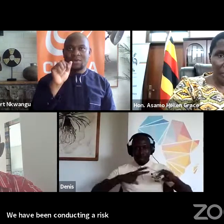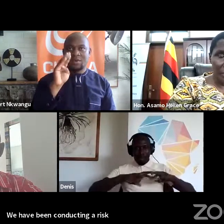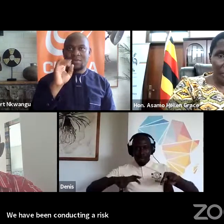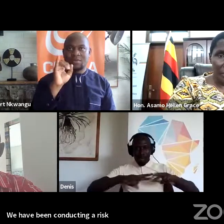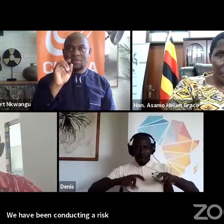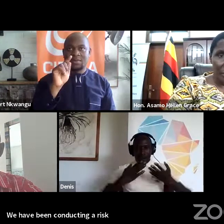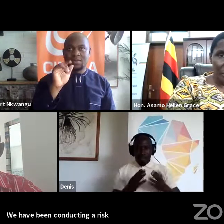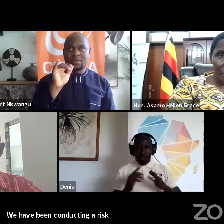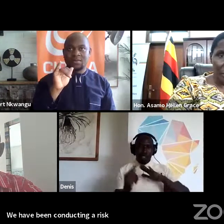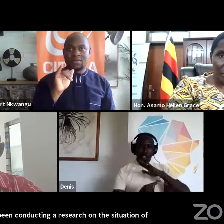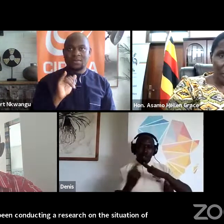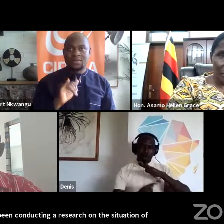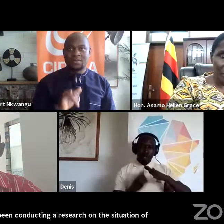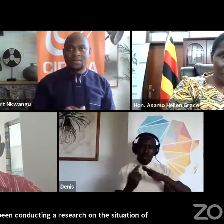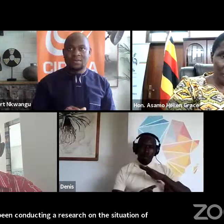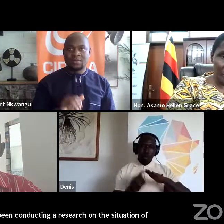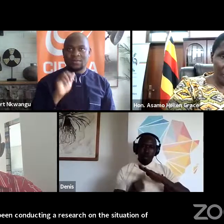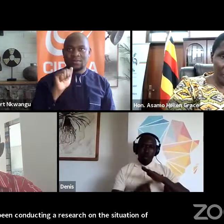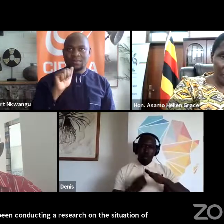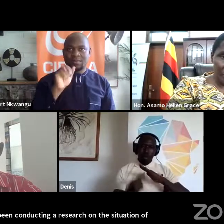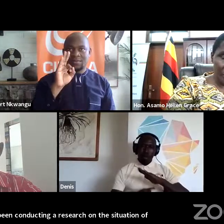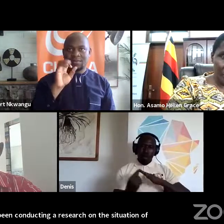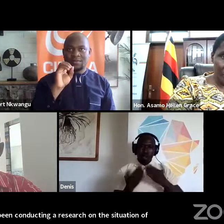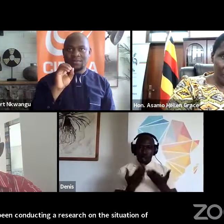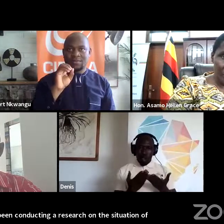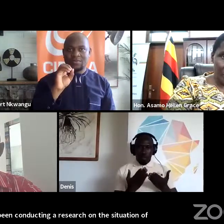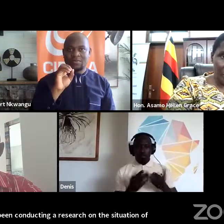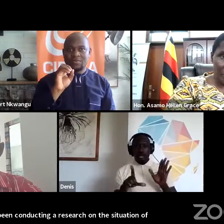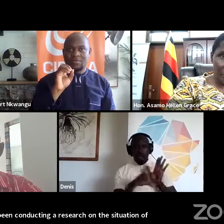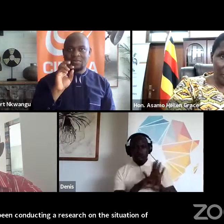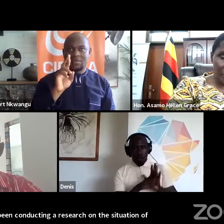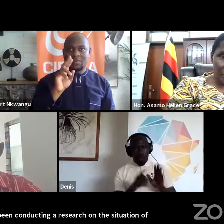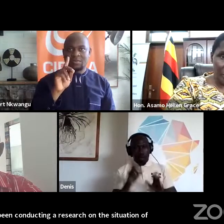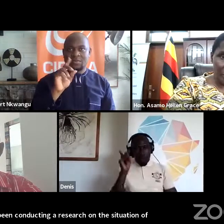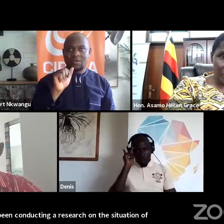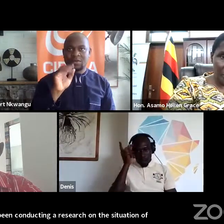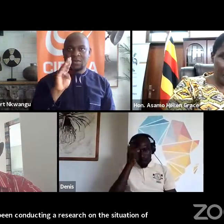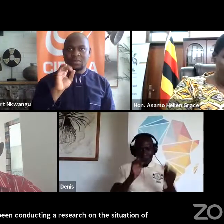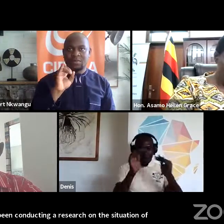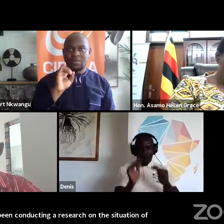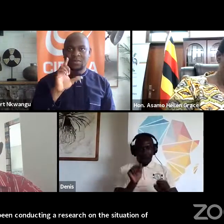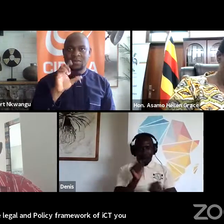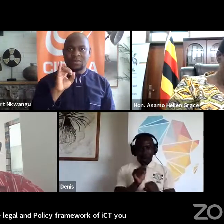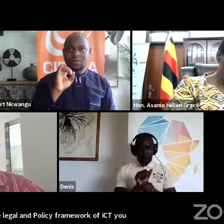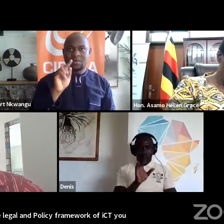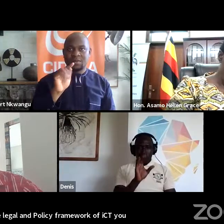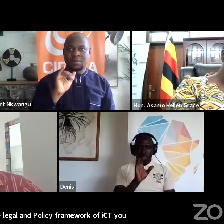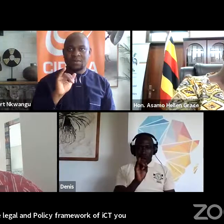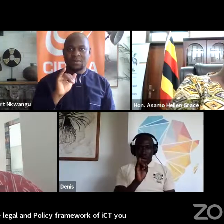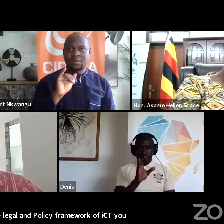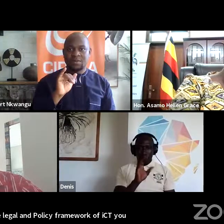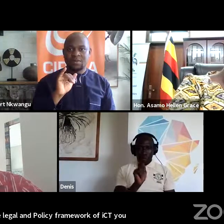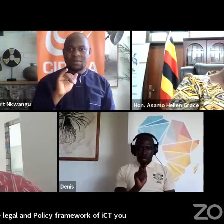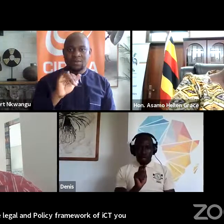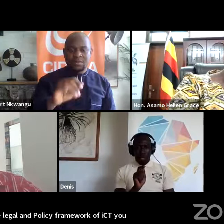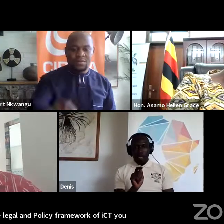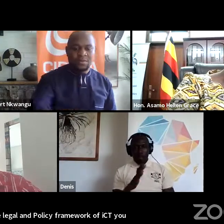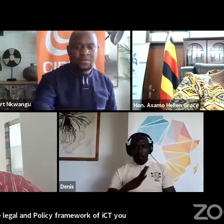the situation of the legal and policy framework of ICT accessibility in